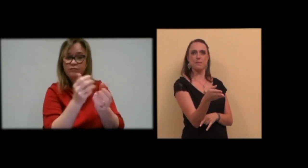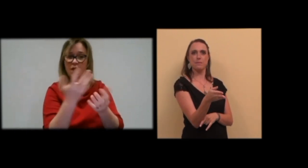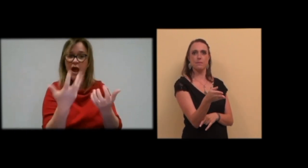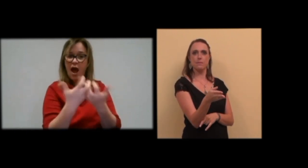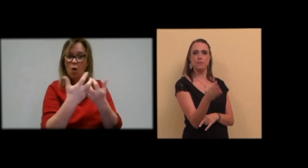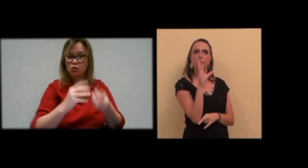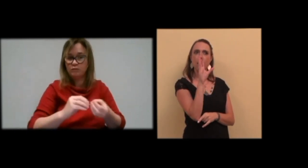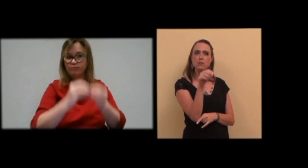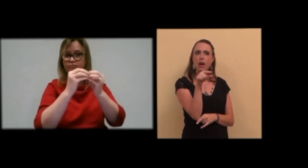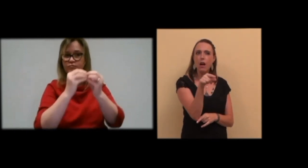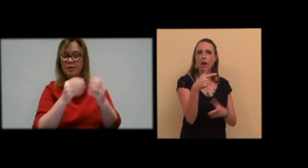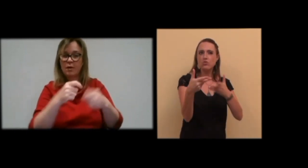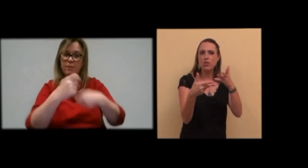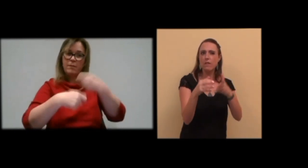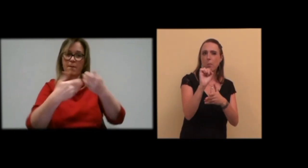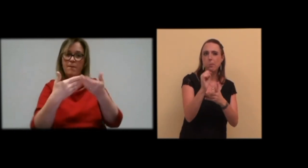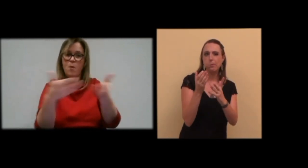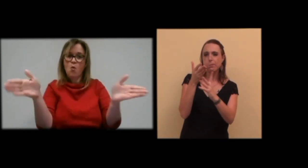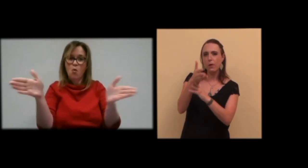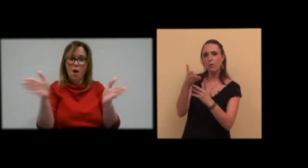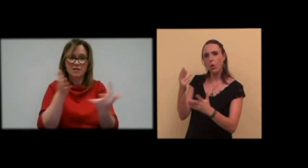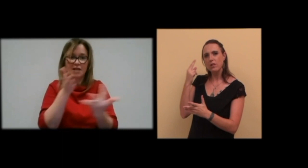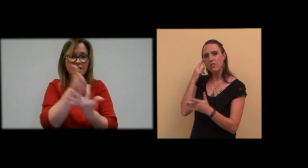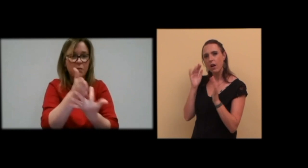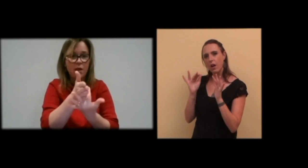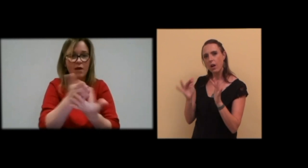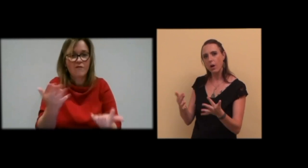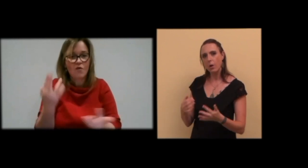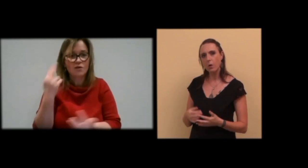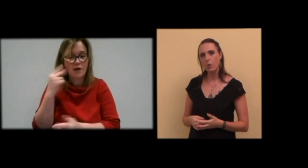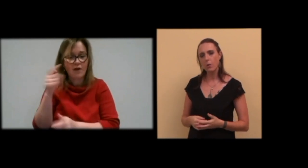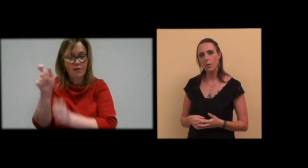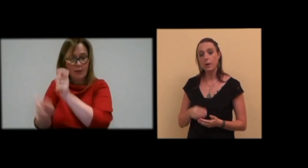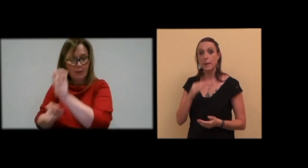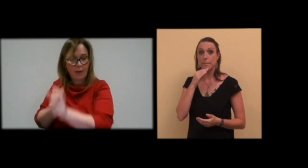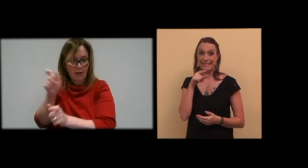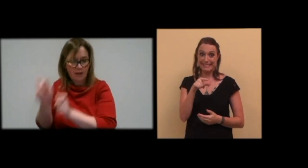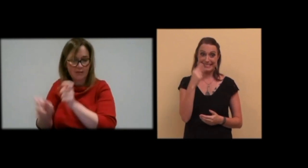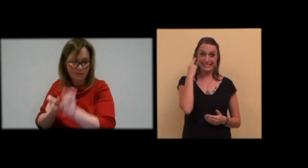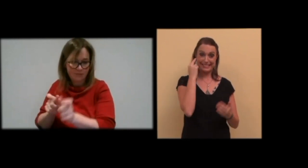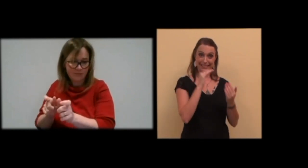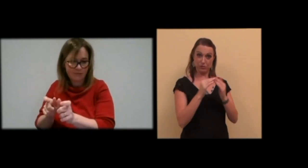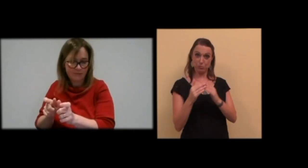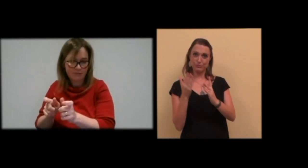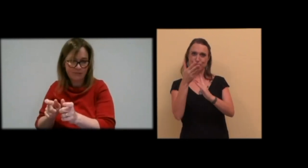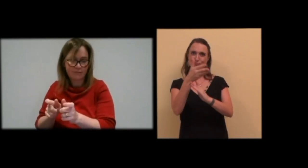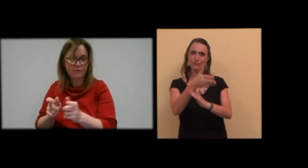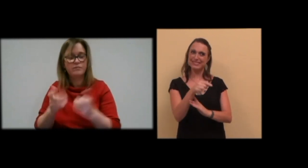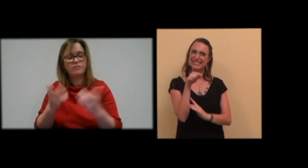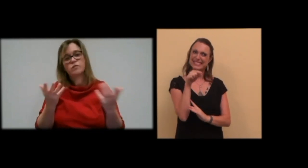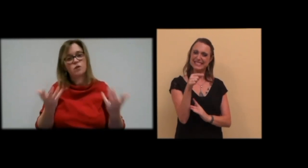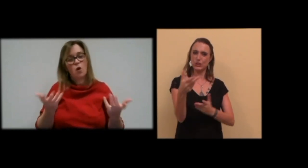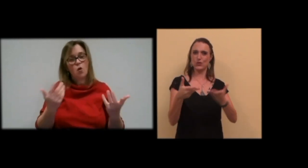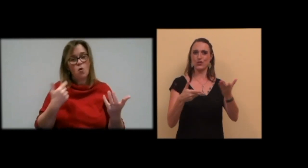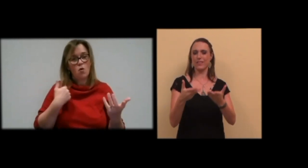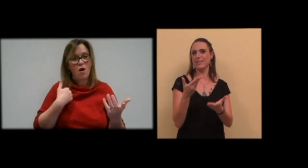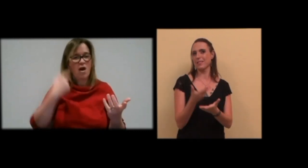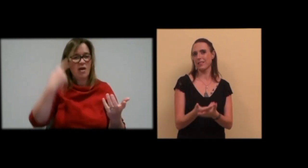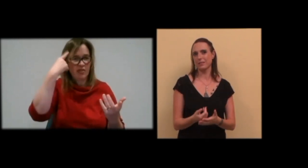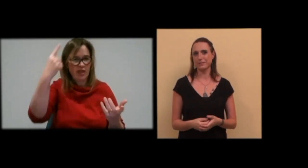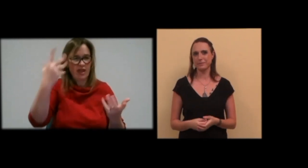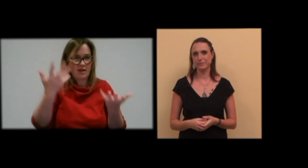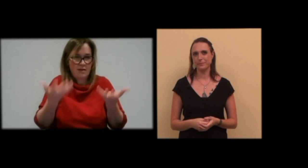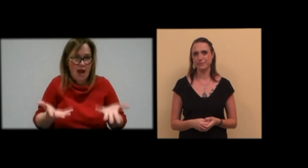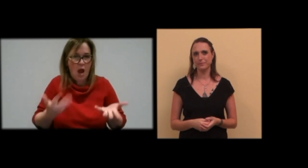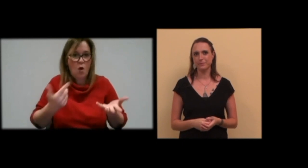communities. So have a chat with them, see how they can make their service accessible for deaf people, so that the deaf community